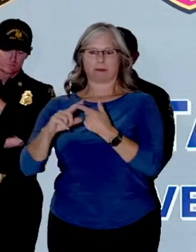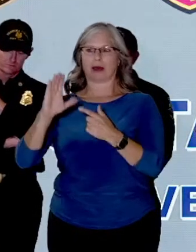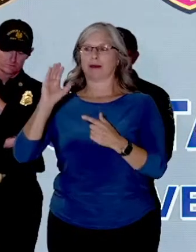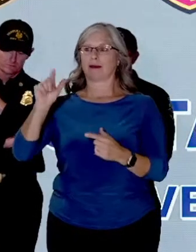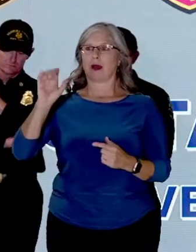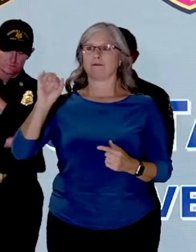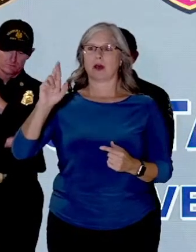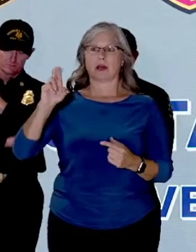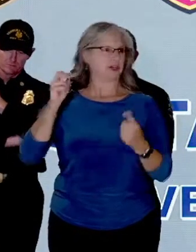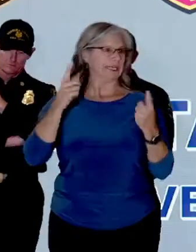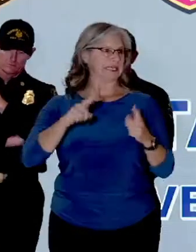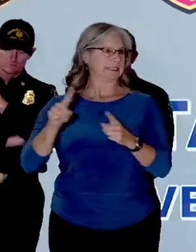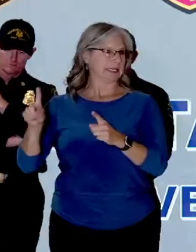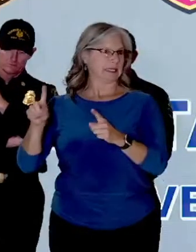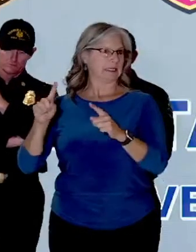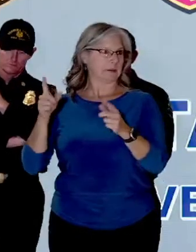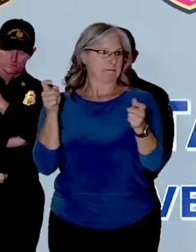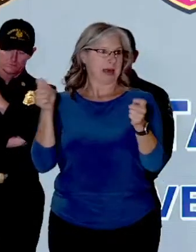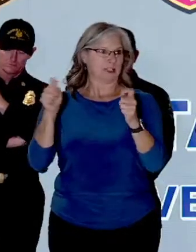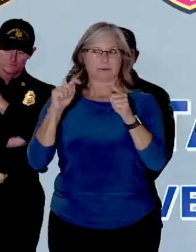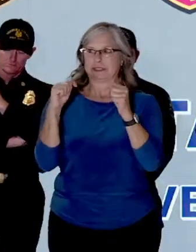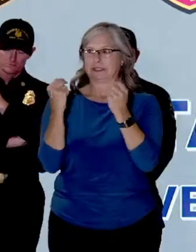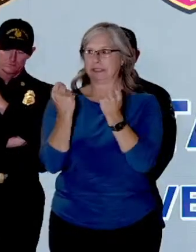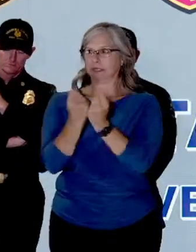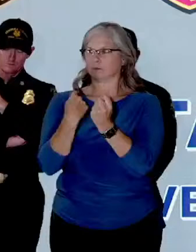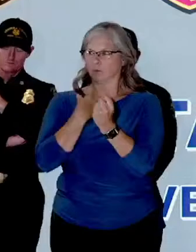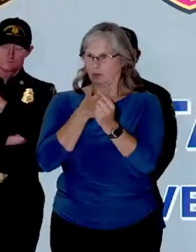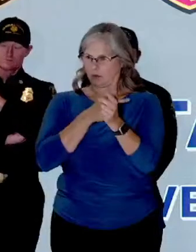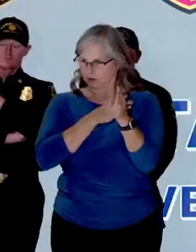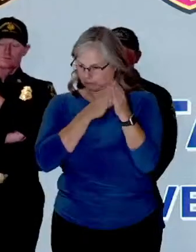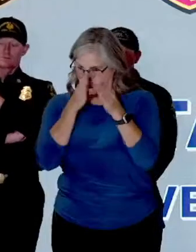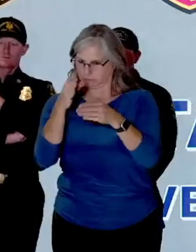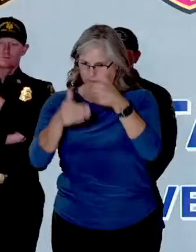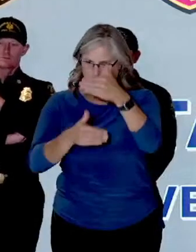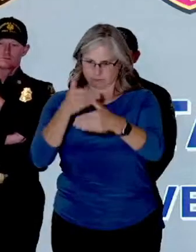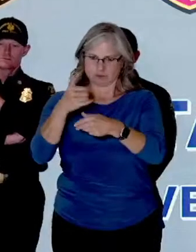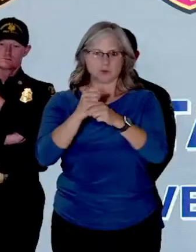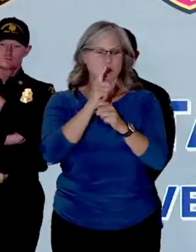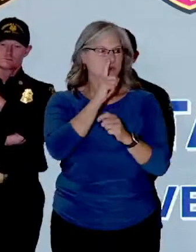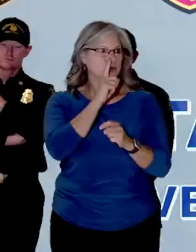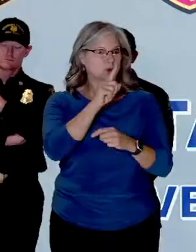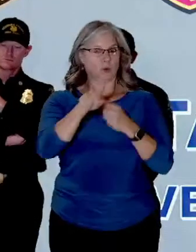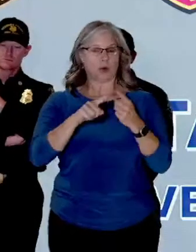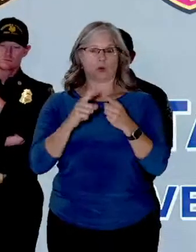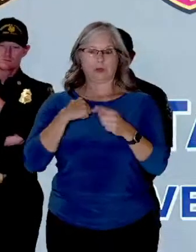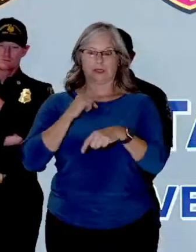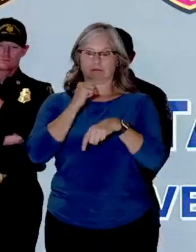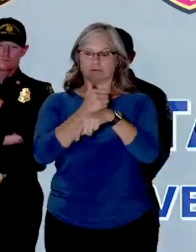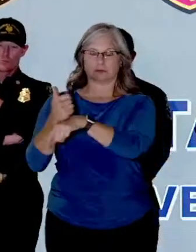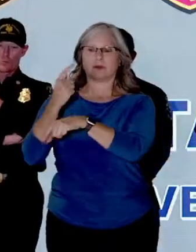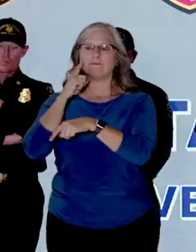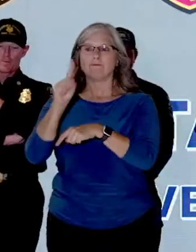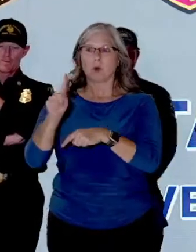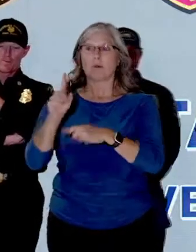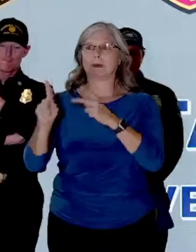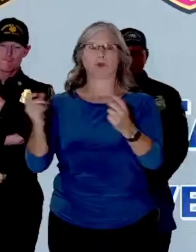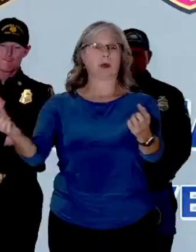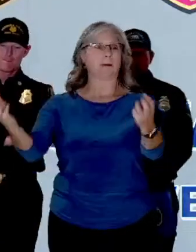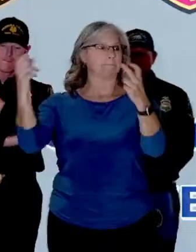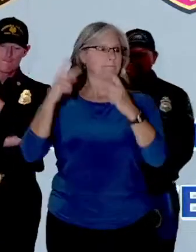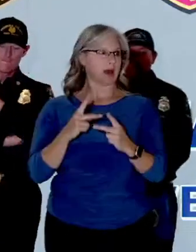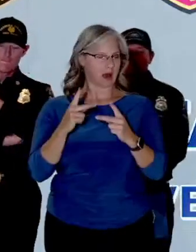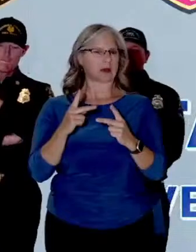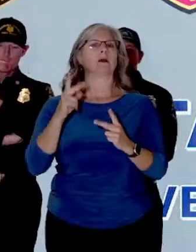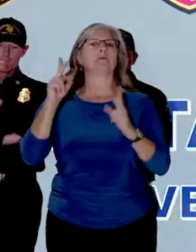Incident Management Team. So we are moving in that direction to make sure that when we are setting up for the Repop,